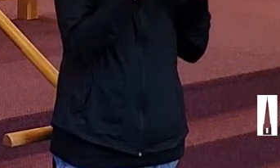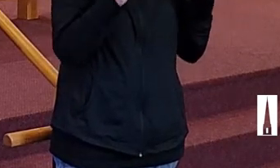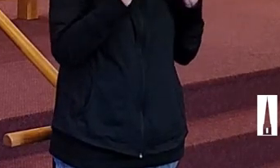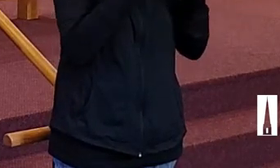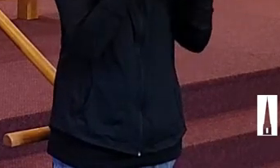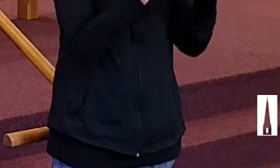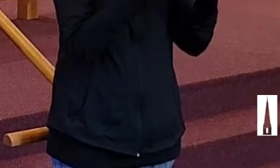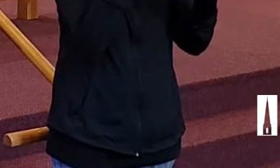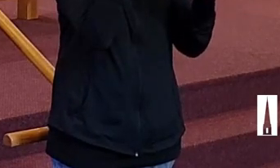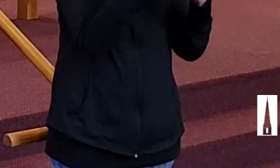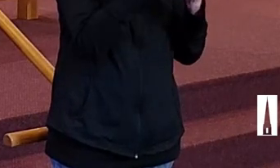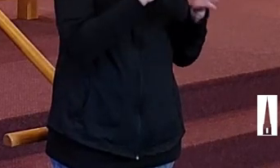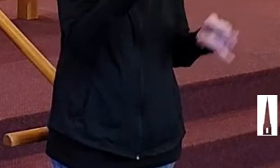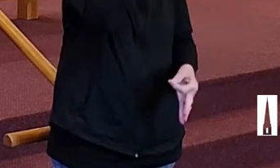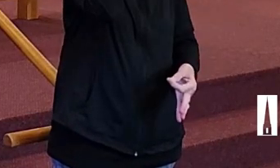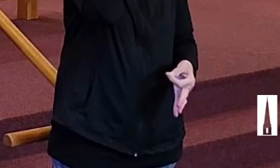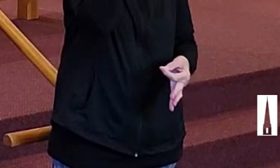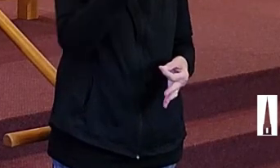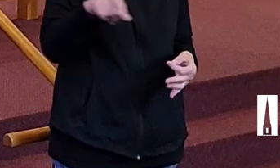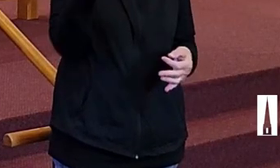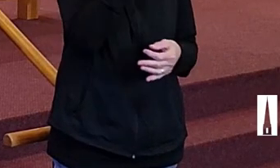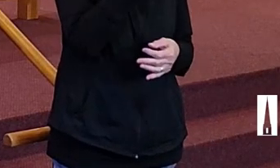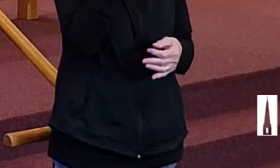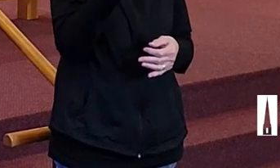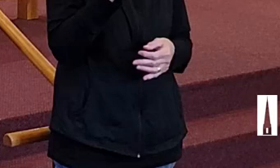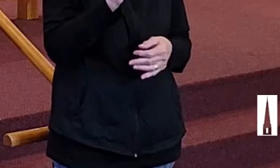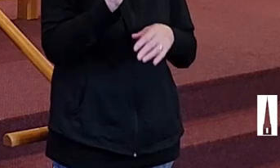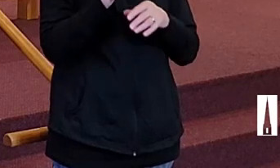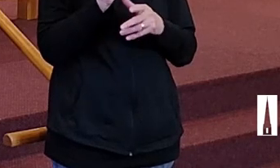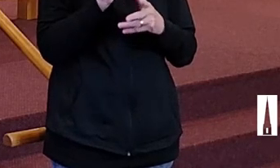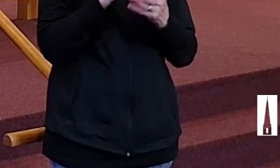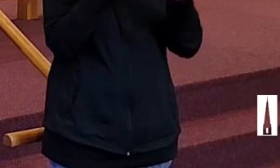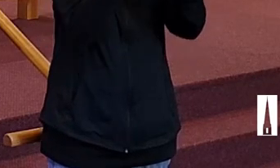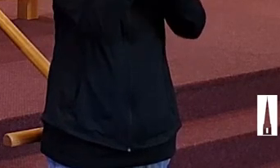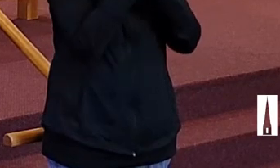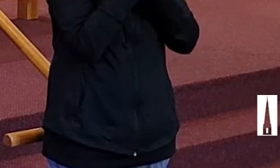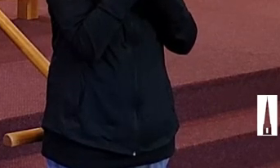Reach out, and you will find yourselves wrapped in love.